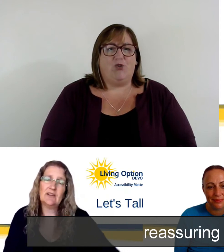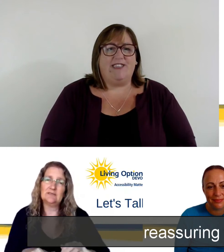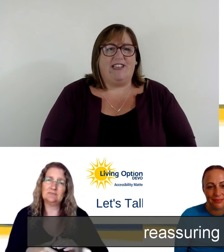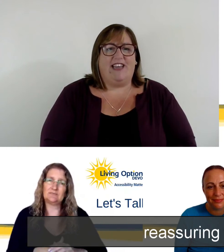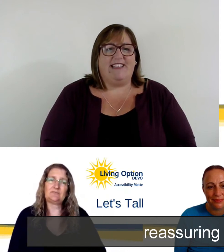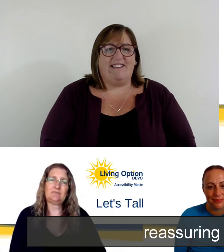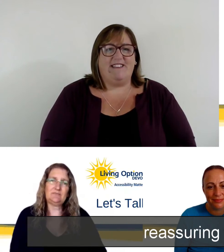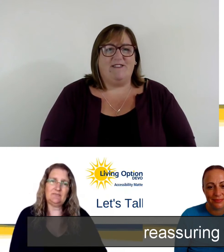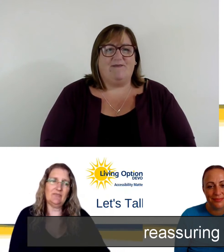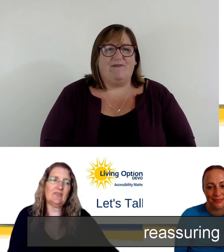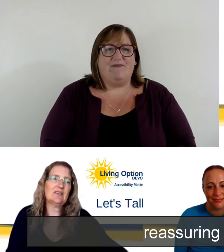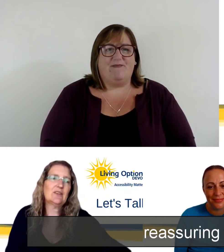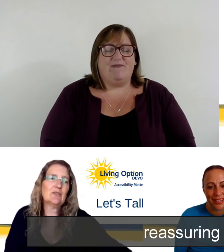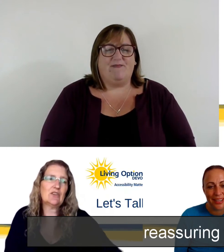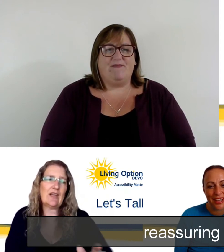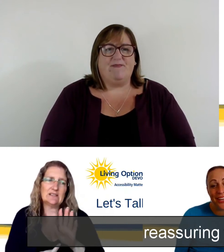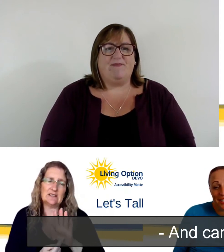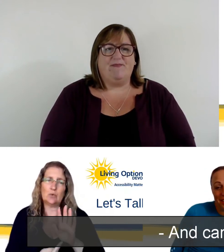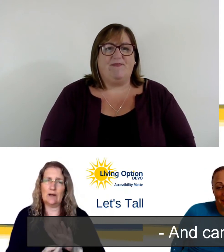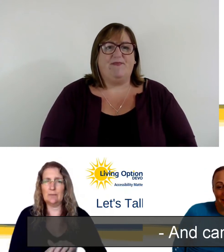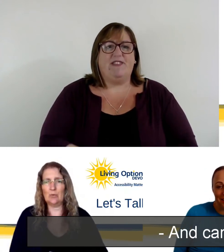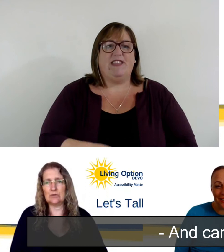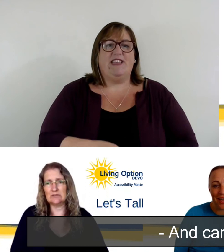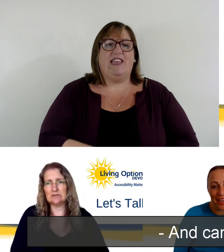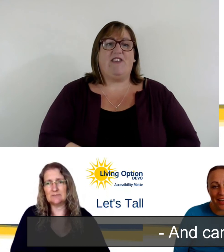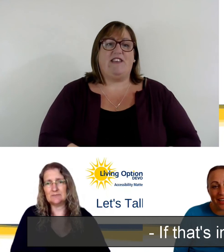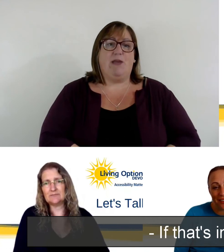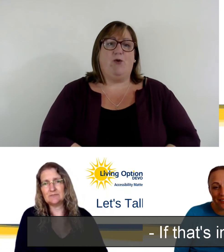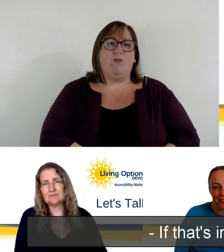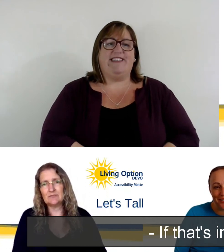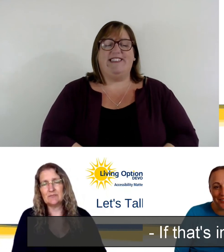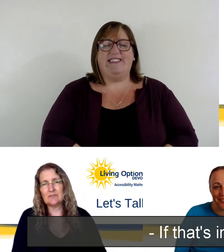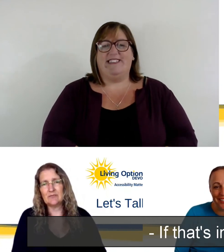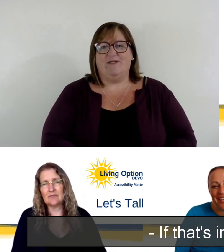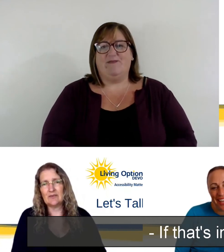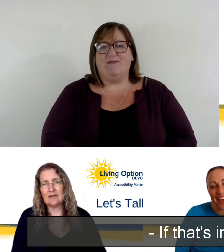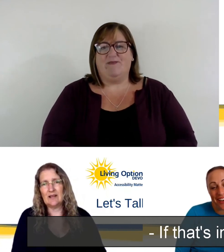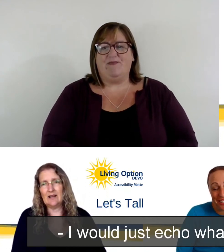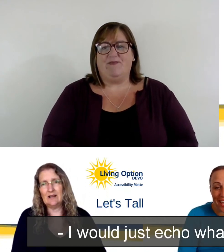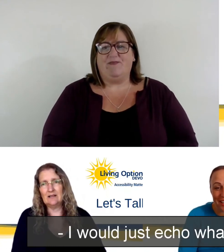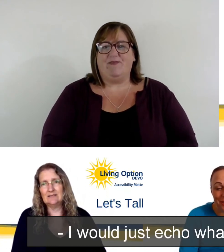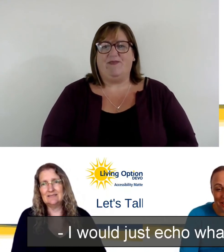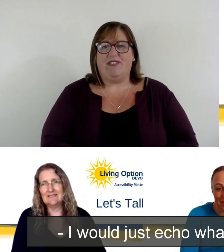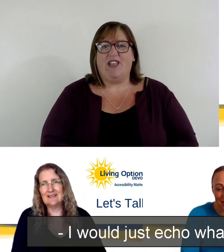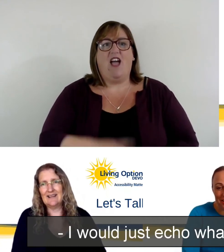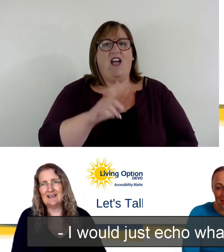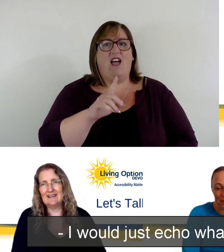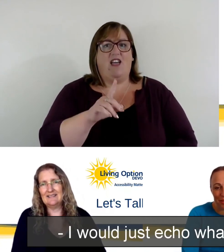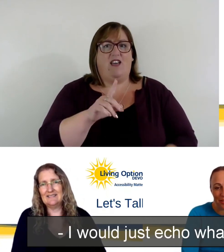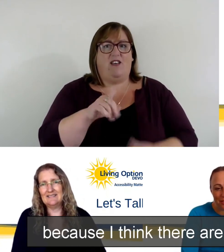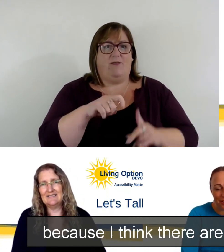would be reassuring to clients. And can I just... That's really important. I'll just echo